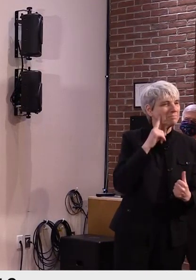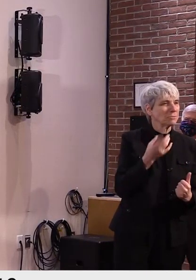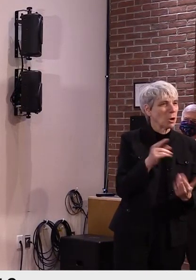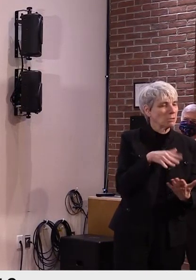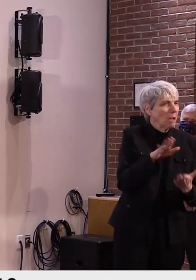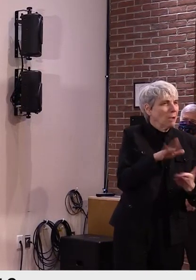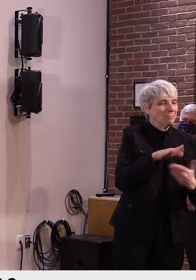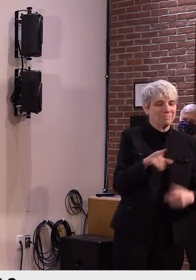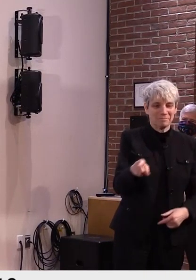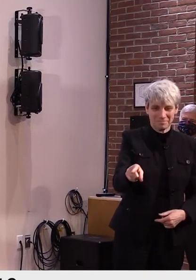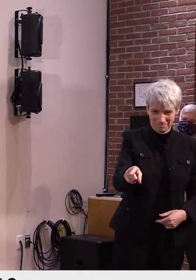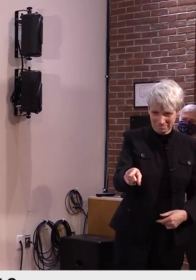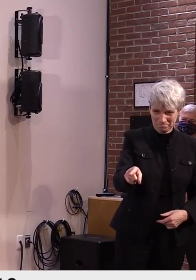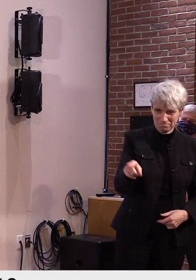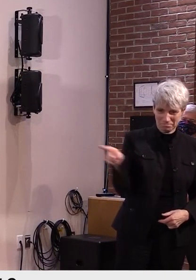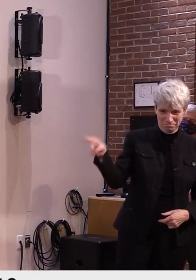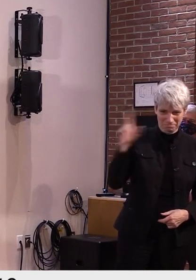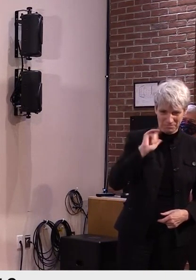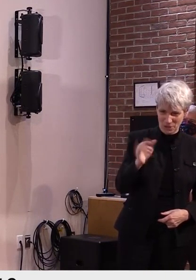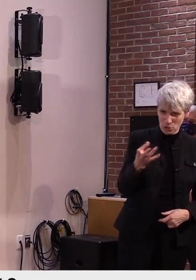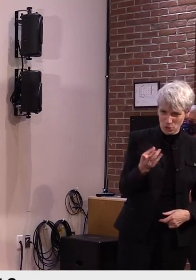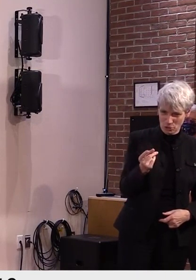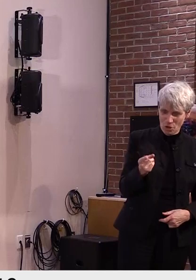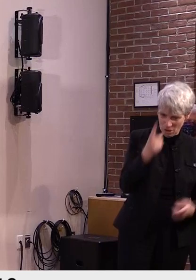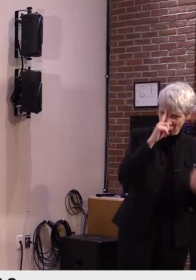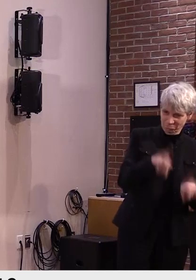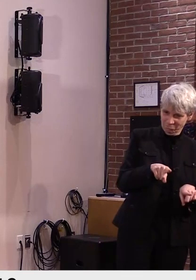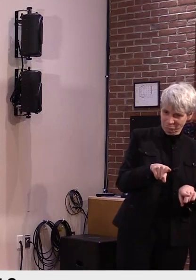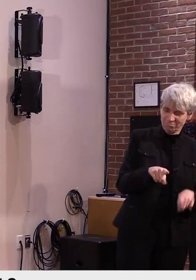through the next several days. I think you have agreement there in the household.